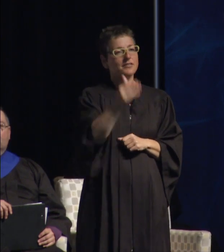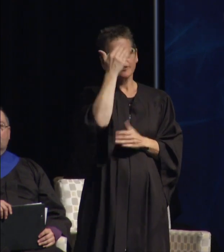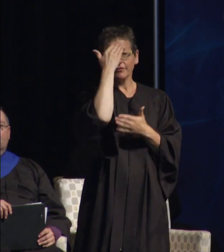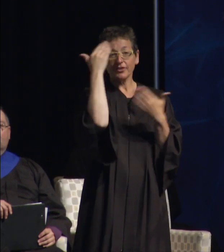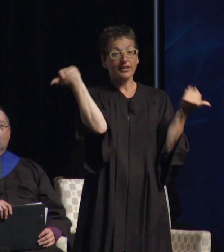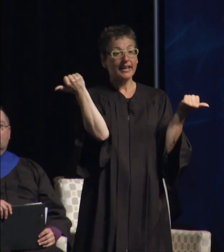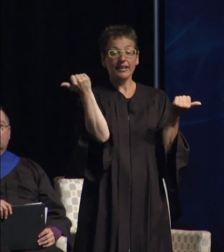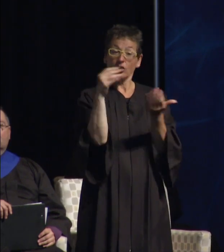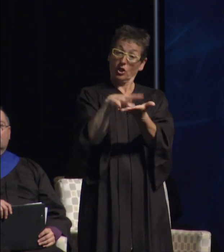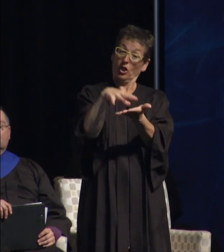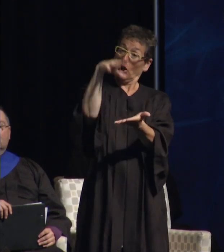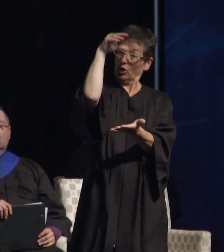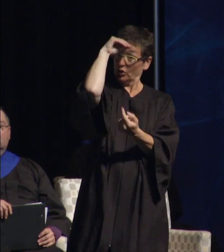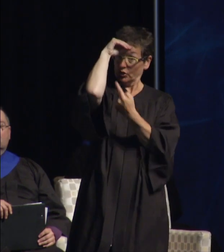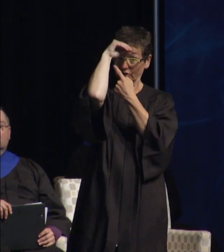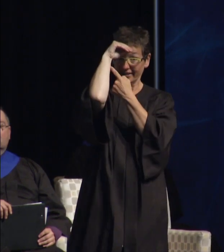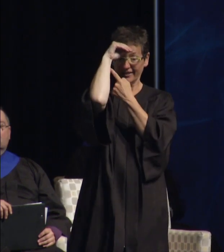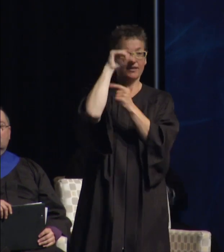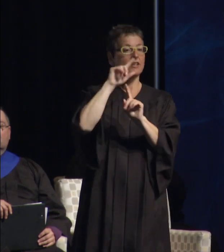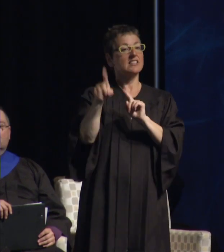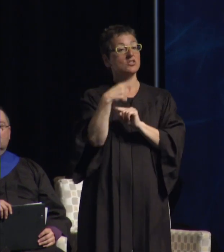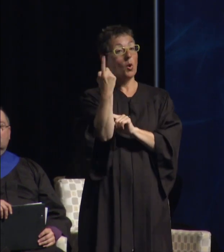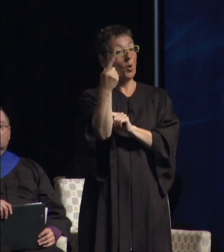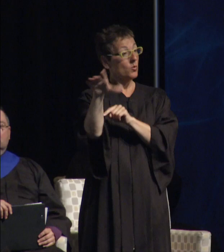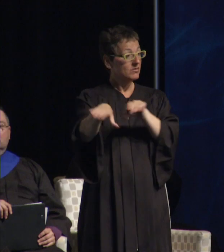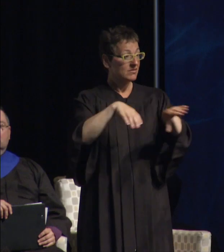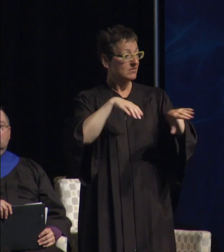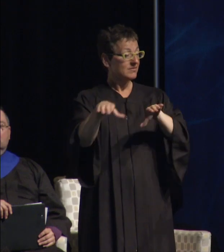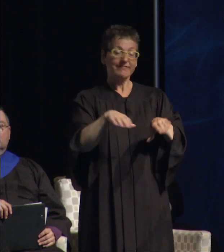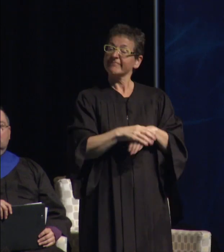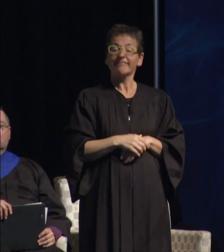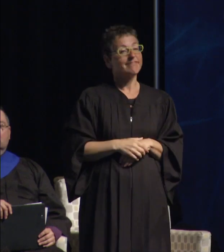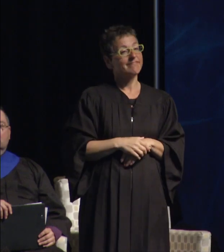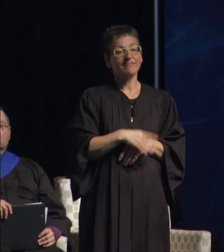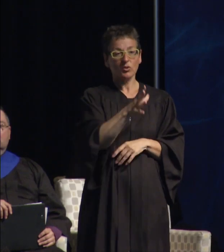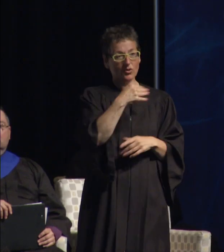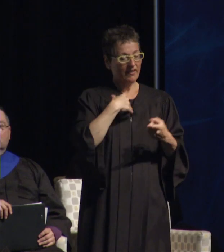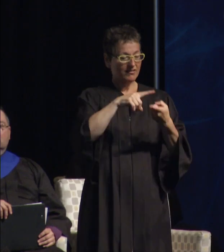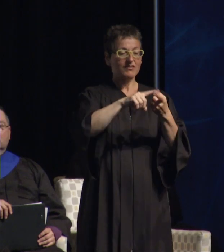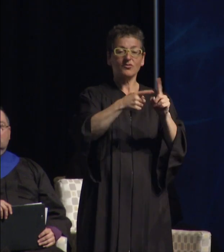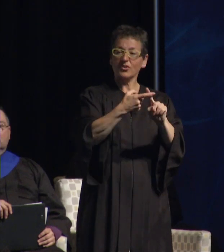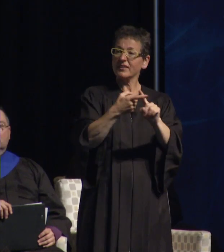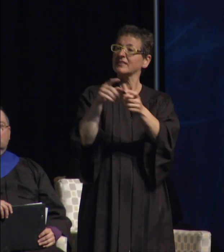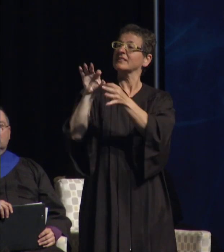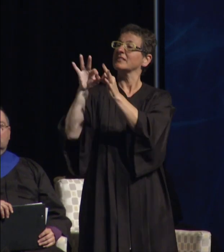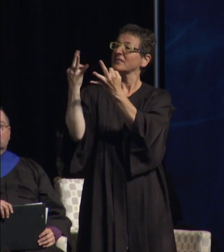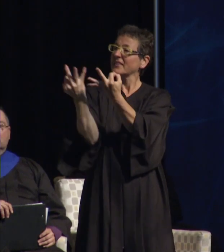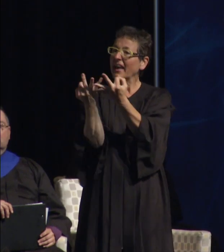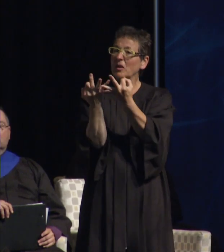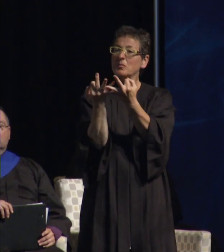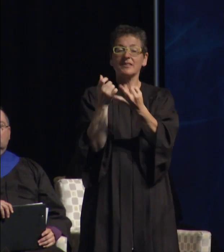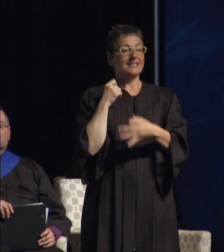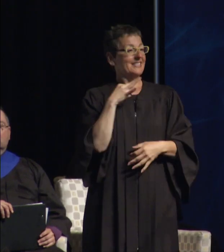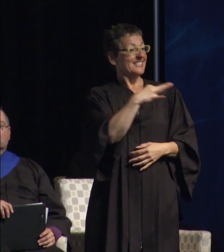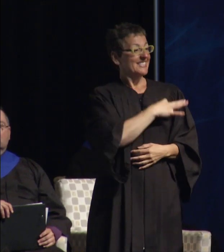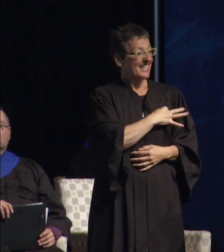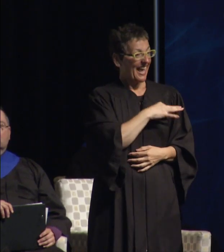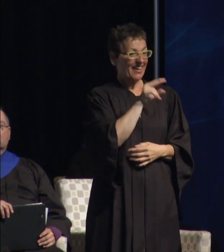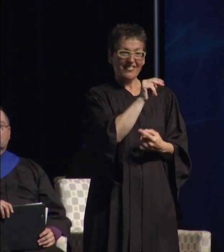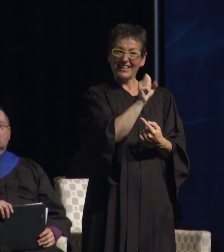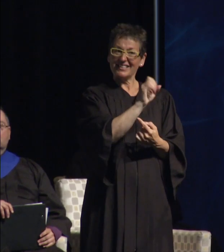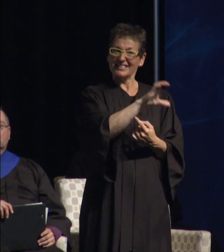that learning is often not done alone. Whether they're family, friends, amazing NSCC faculty and